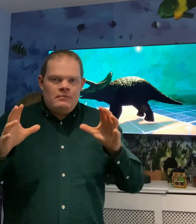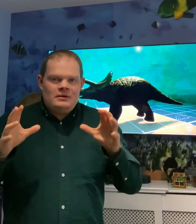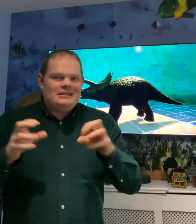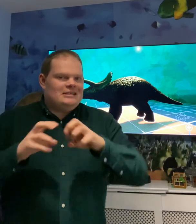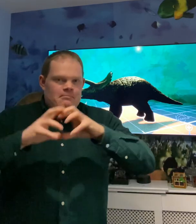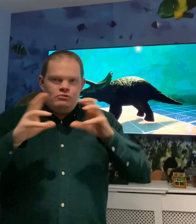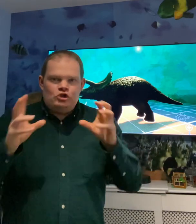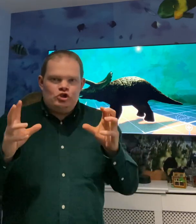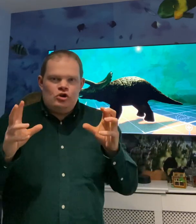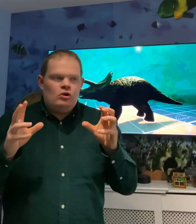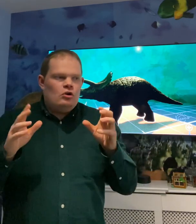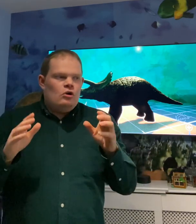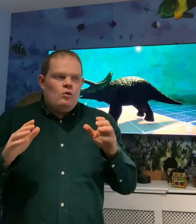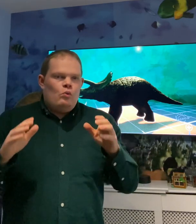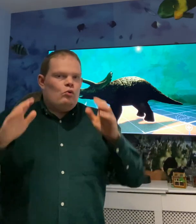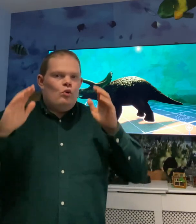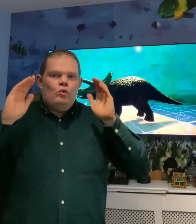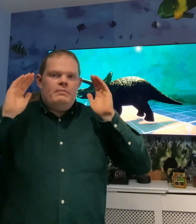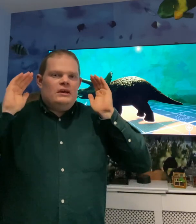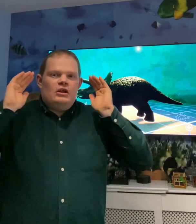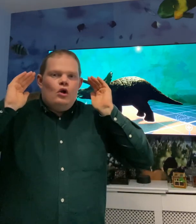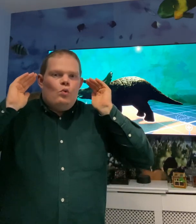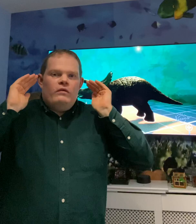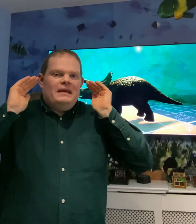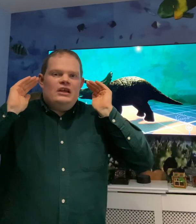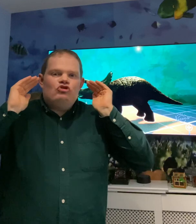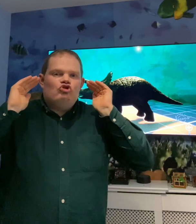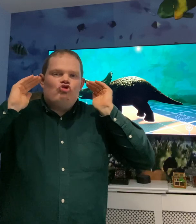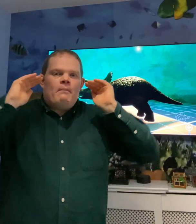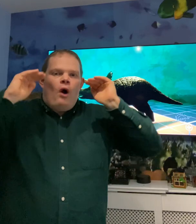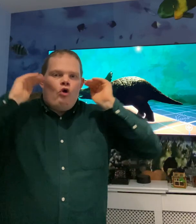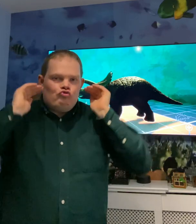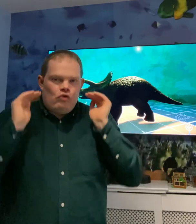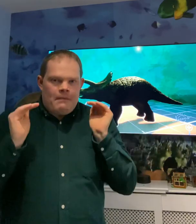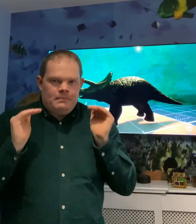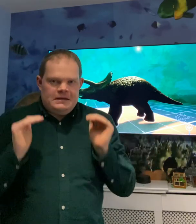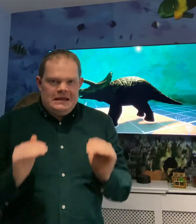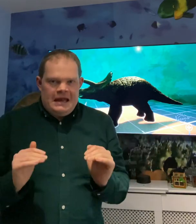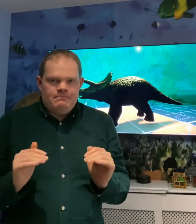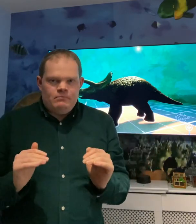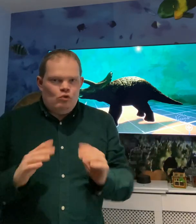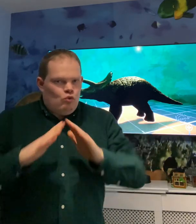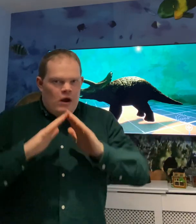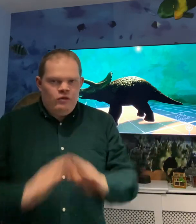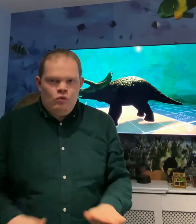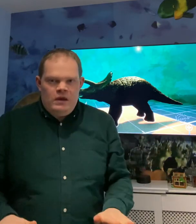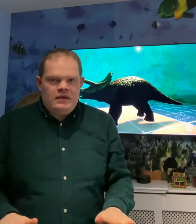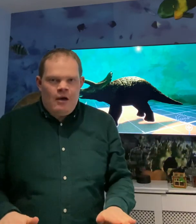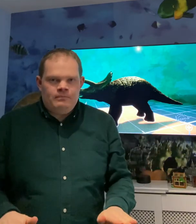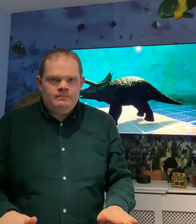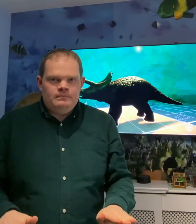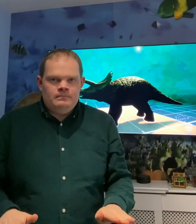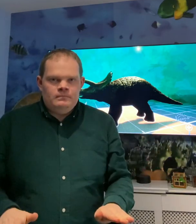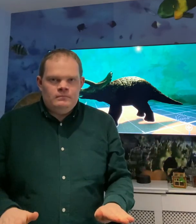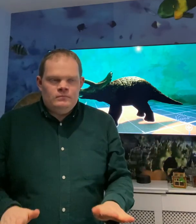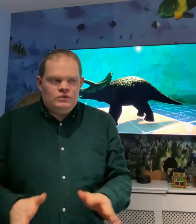The temperature would begin to drop rapidly, right the way down.